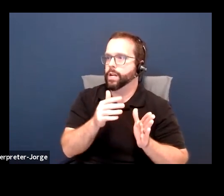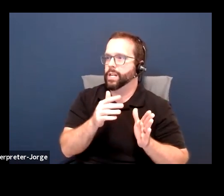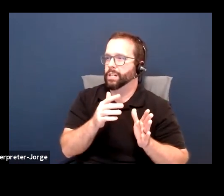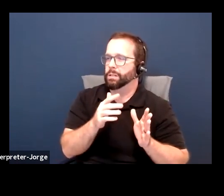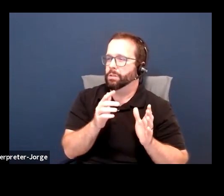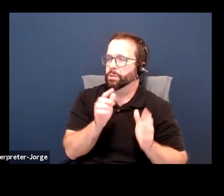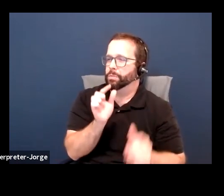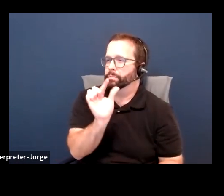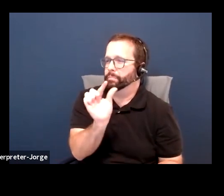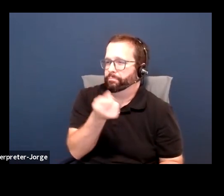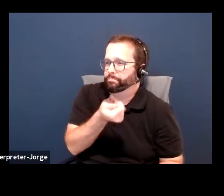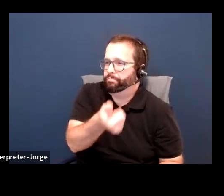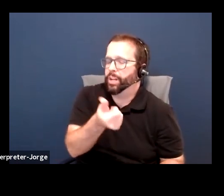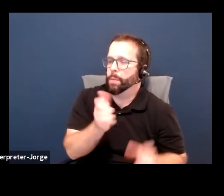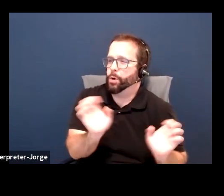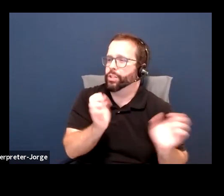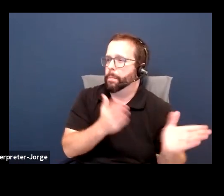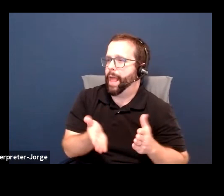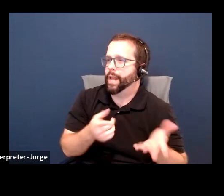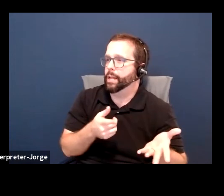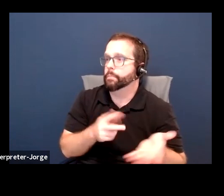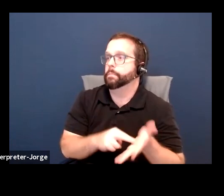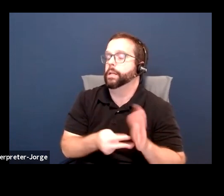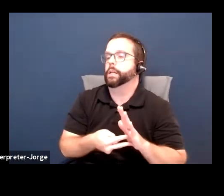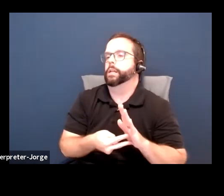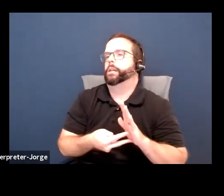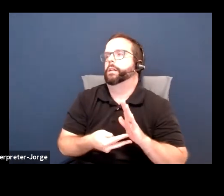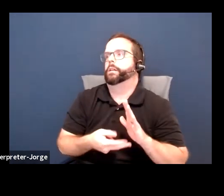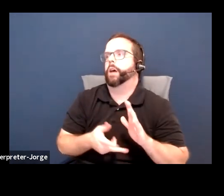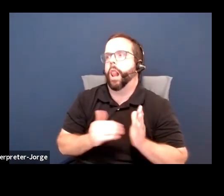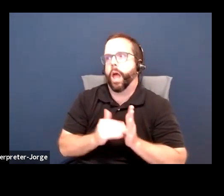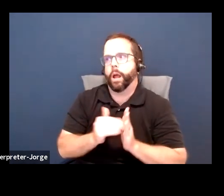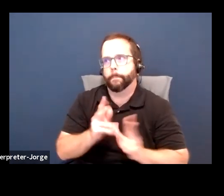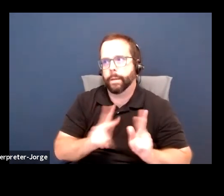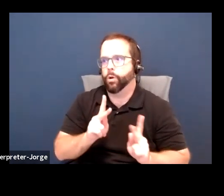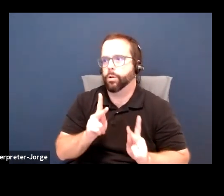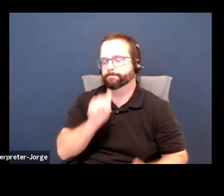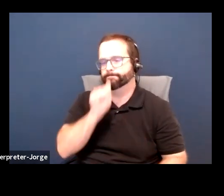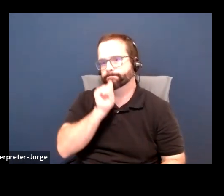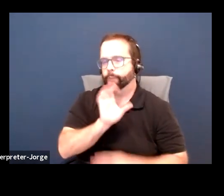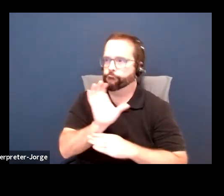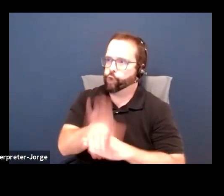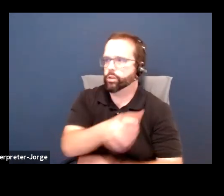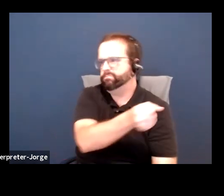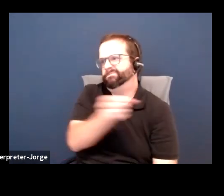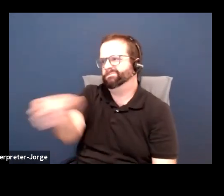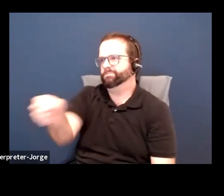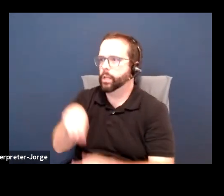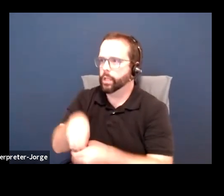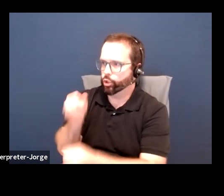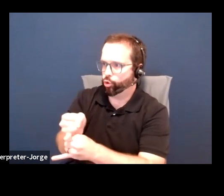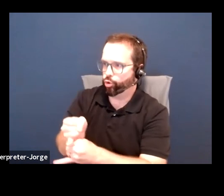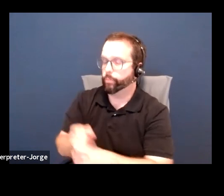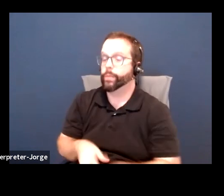resources, can end up with people being forced into institutions. It's an issue that we are working closely